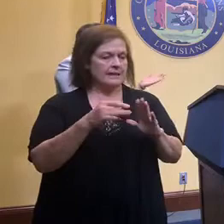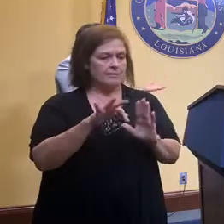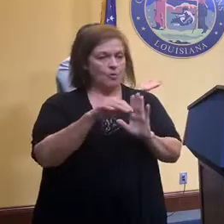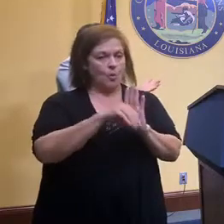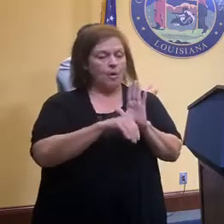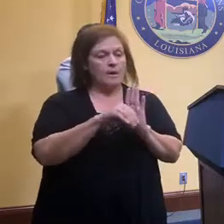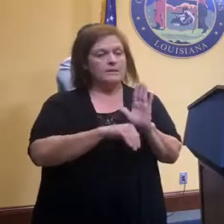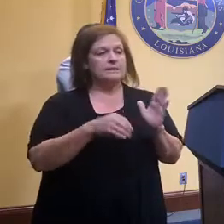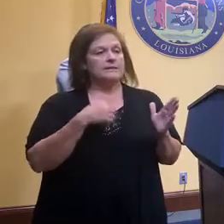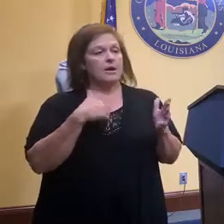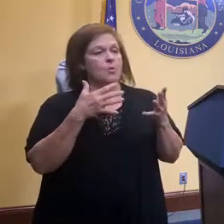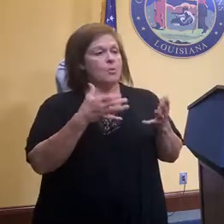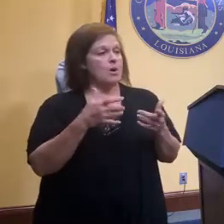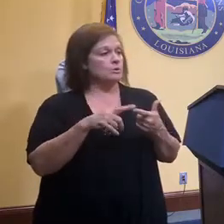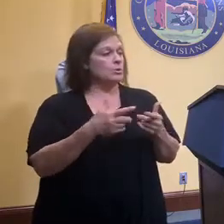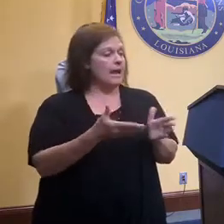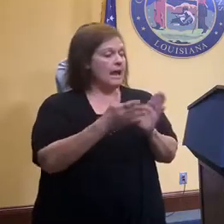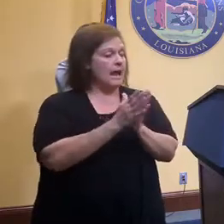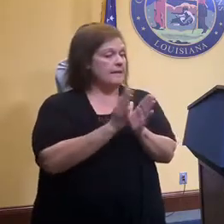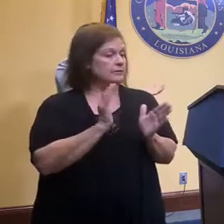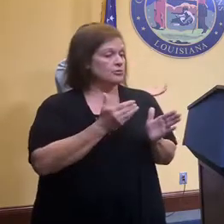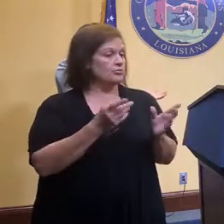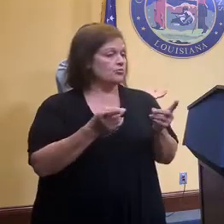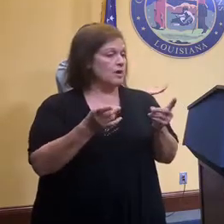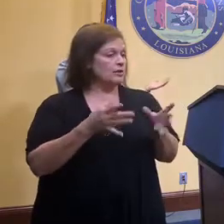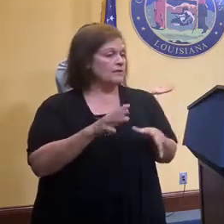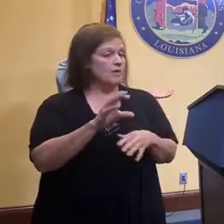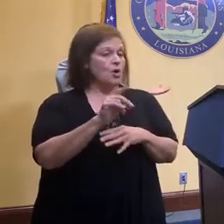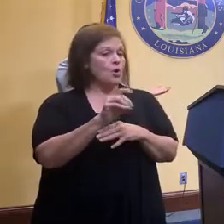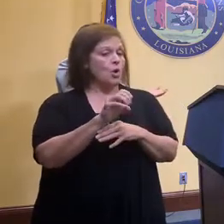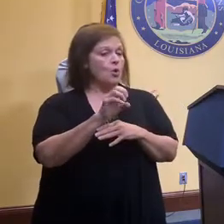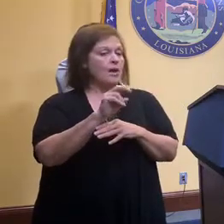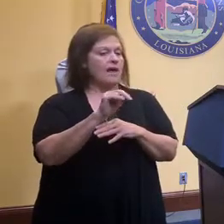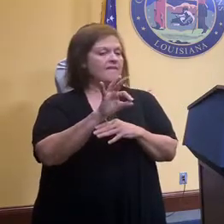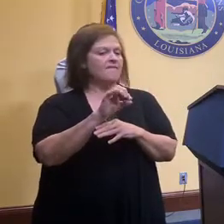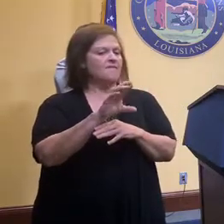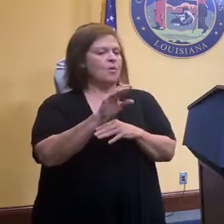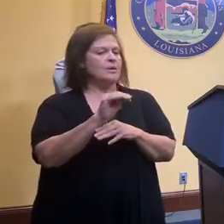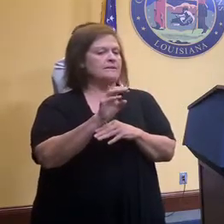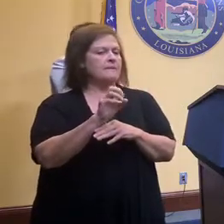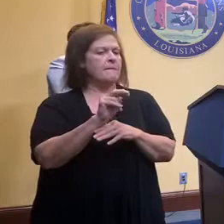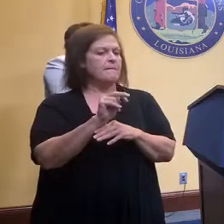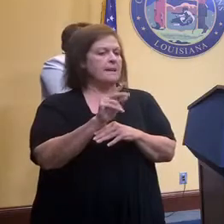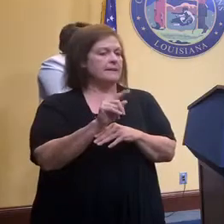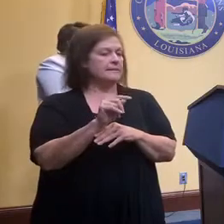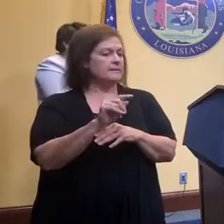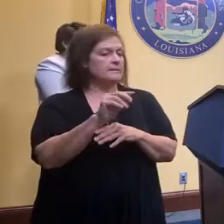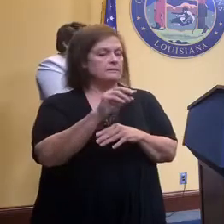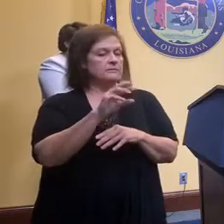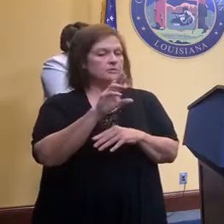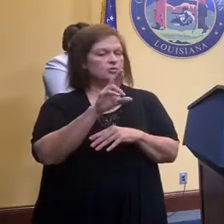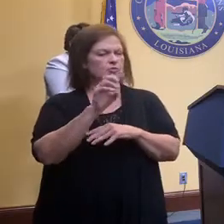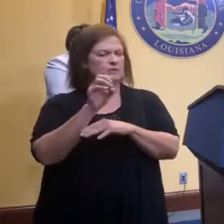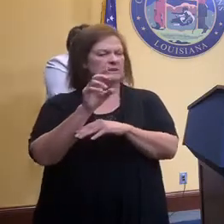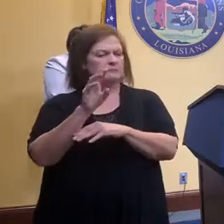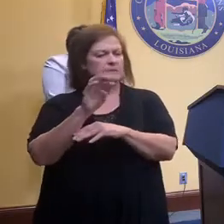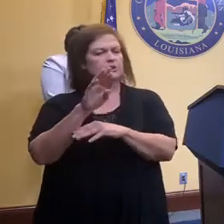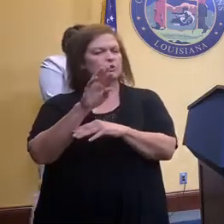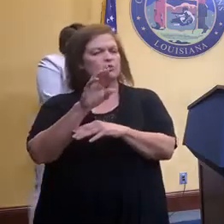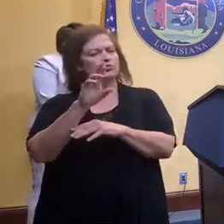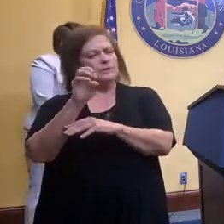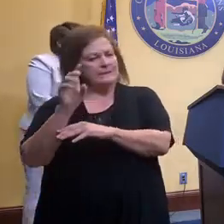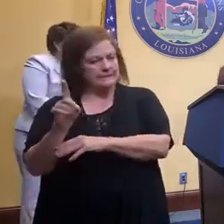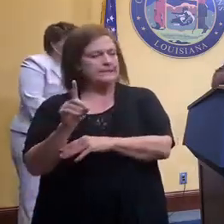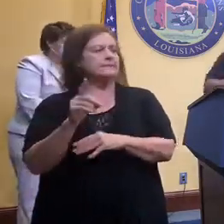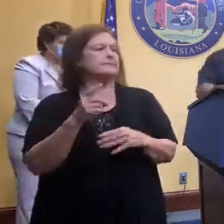Orleans. And I wanted to ask our Director of Code Enforcement, Mr. Reed, you want to come forth and just give